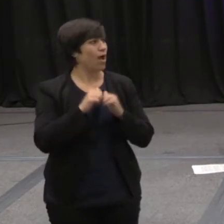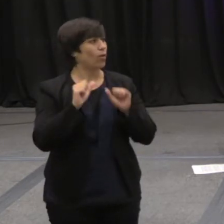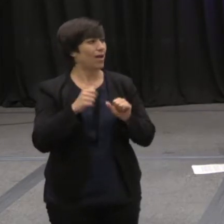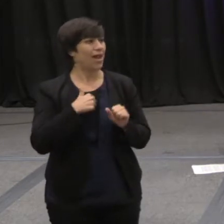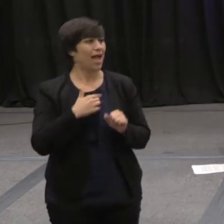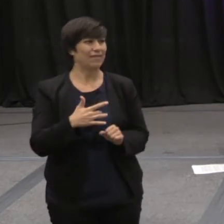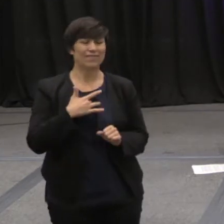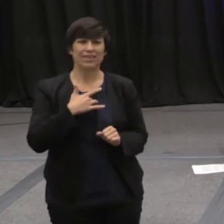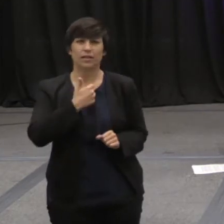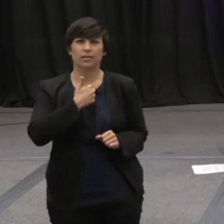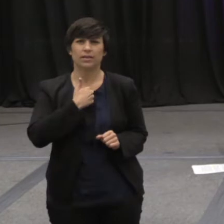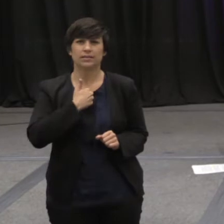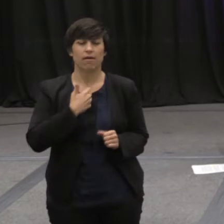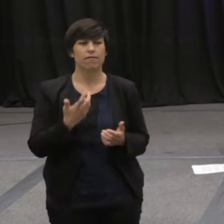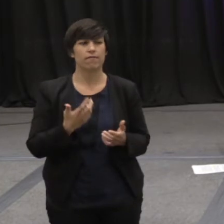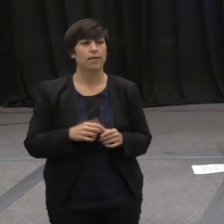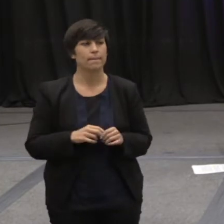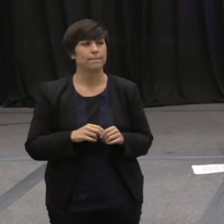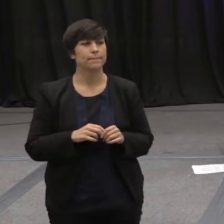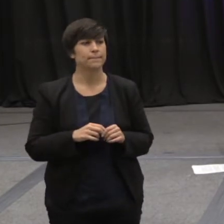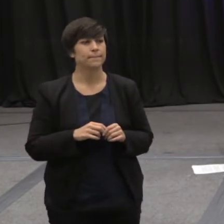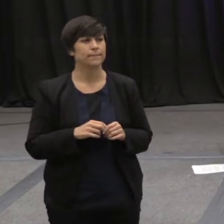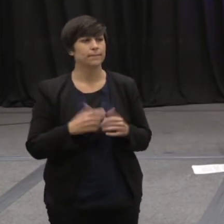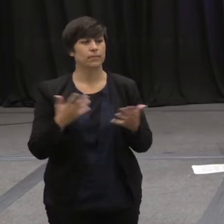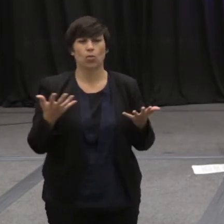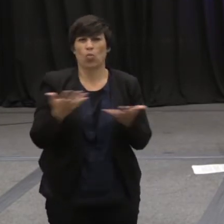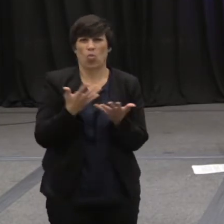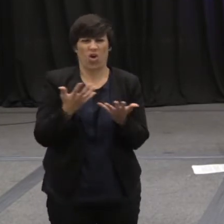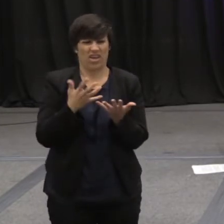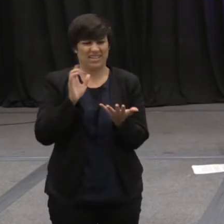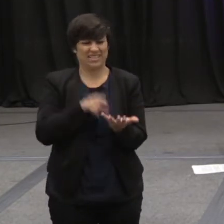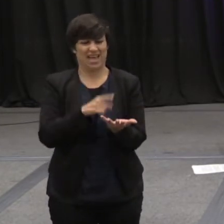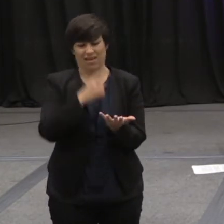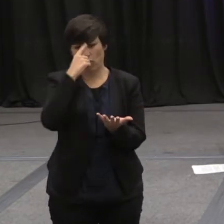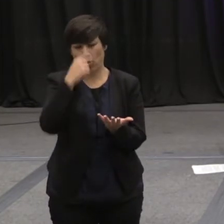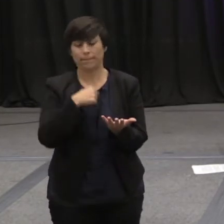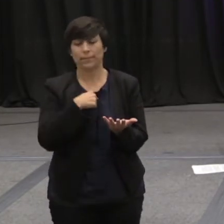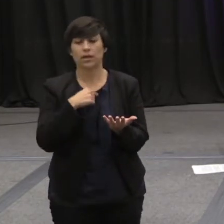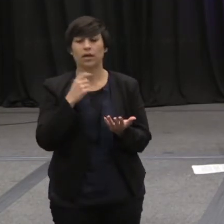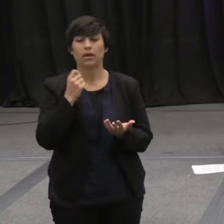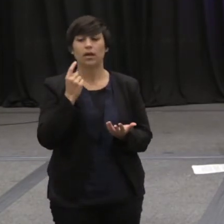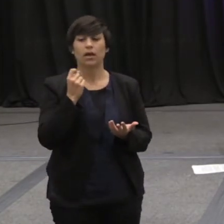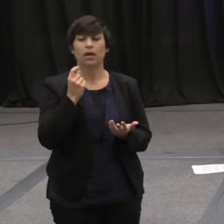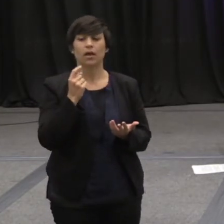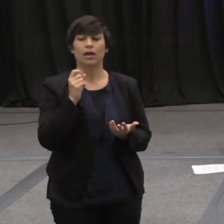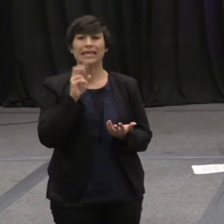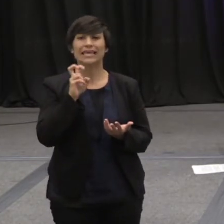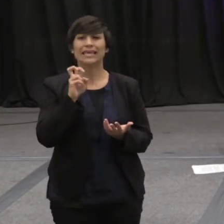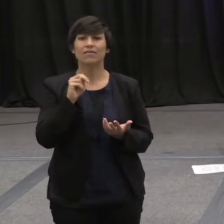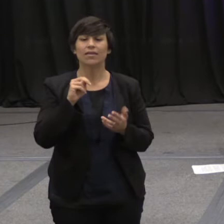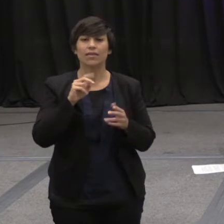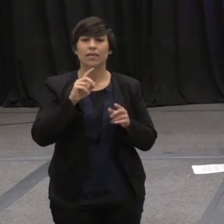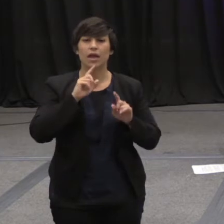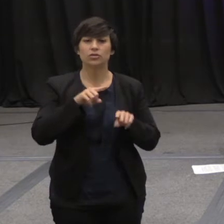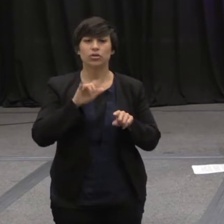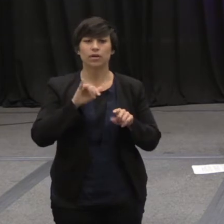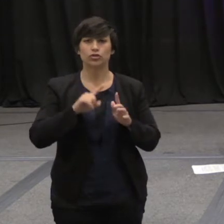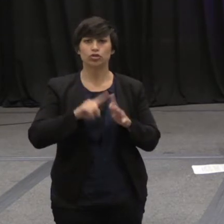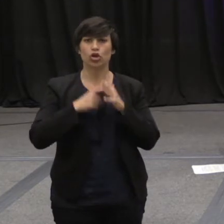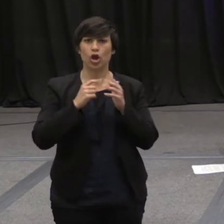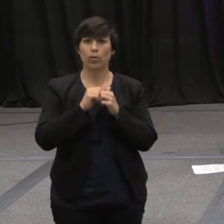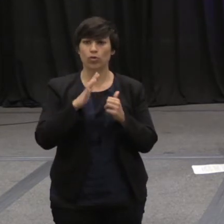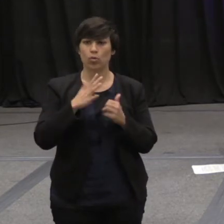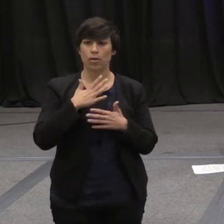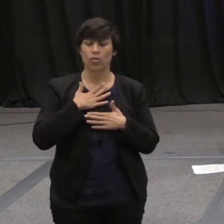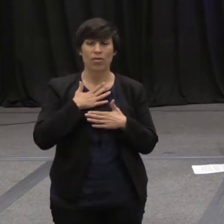myself? Like, what is that for me? Like, even the answer of, you know, start with your breath. Like, no